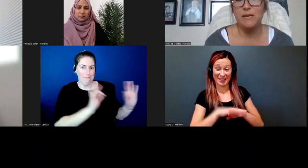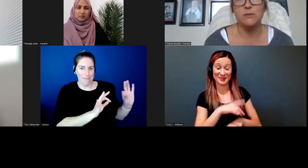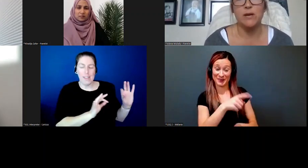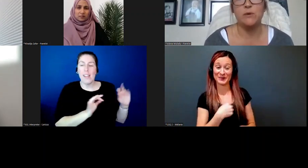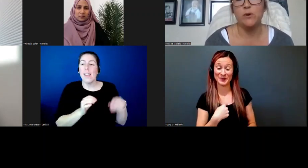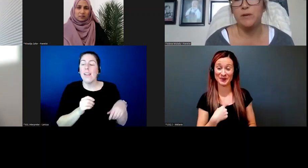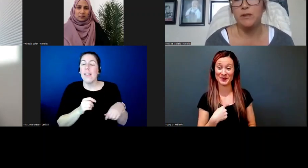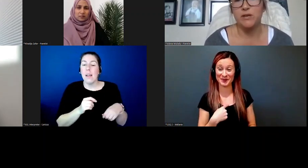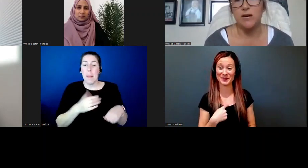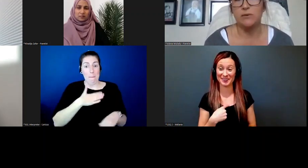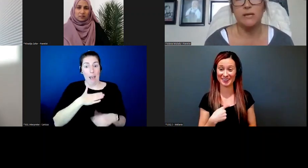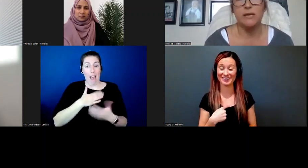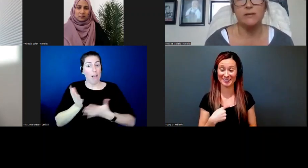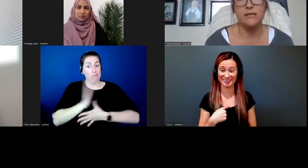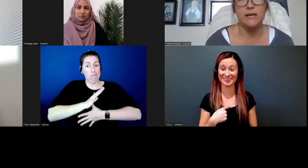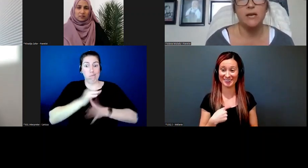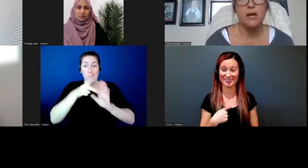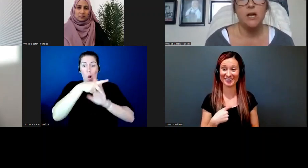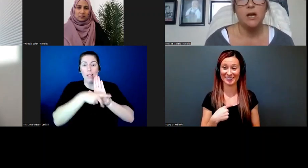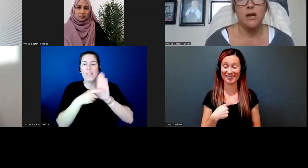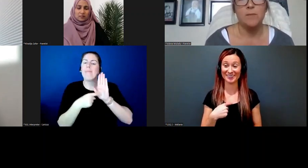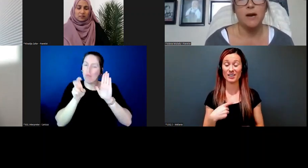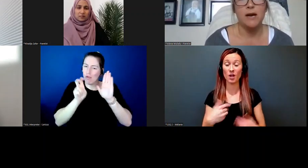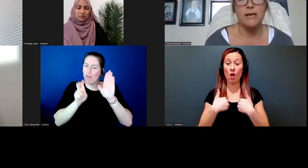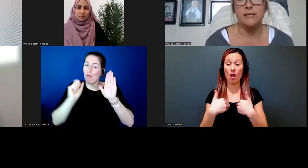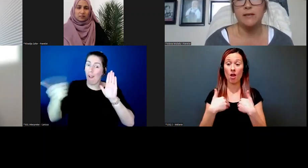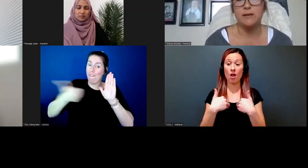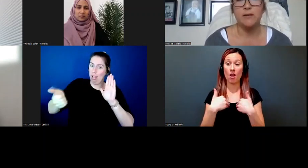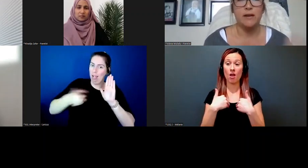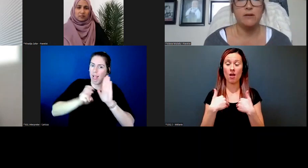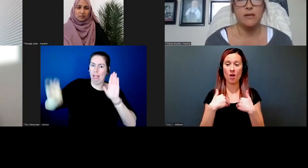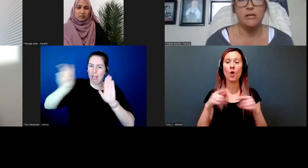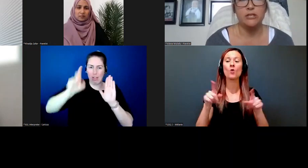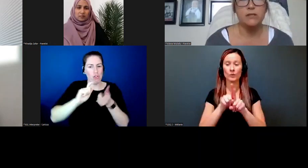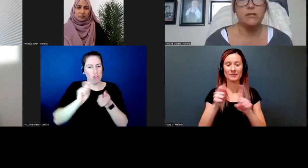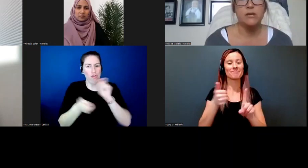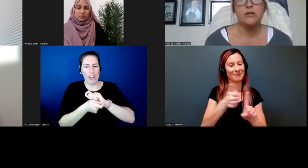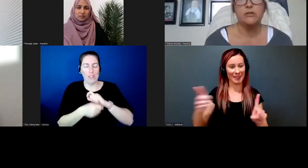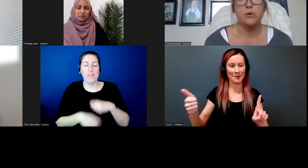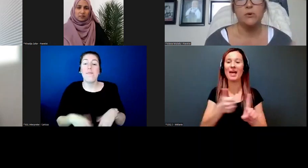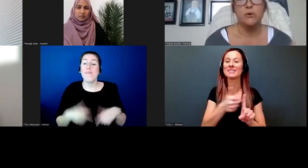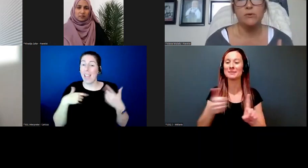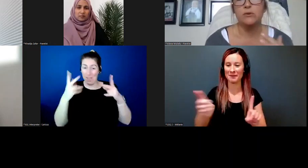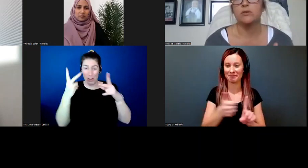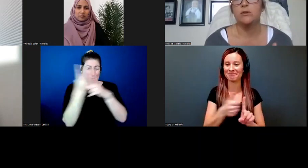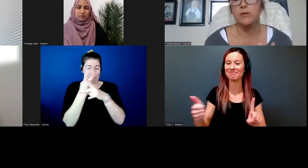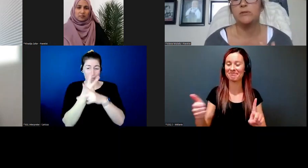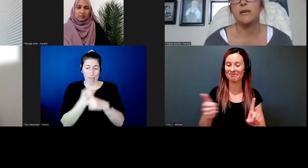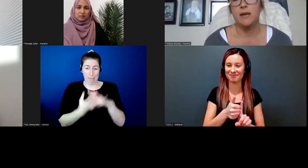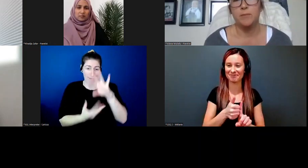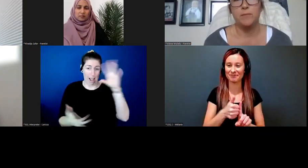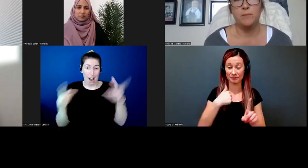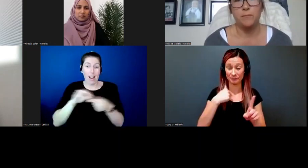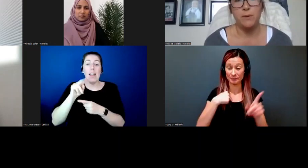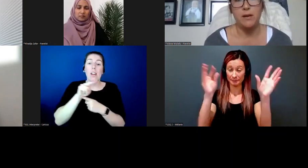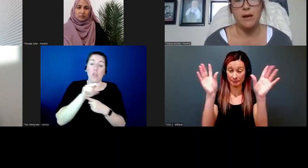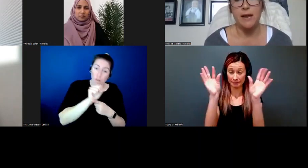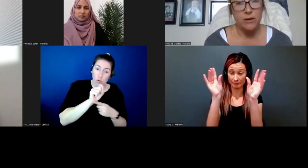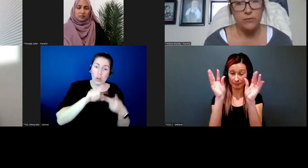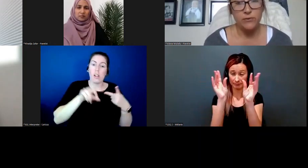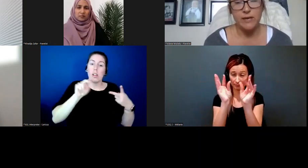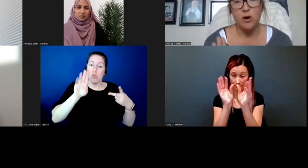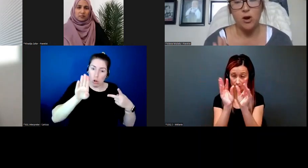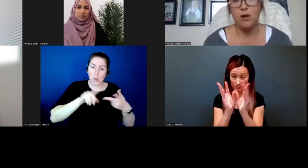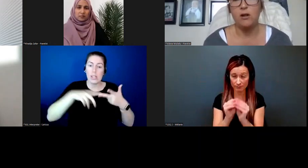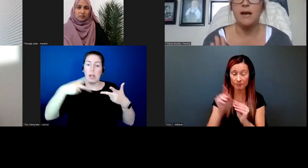My biggest one would be the travel. Like you said, I did all the calculations. So Nova Scotia, New Brunswick, and PEI